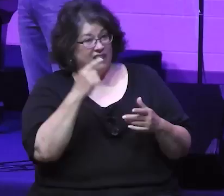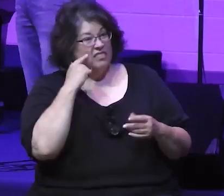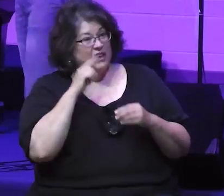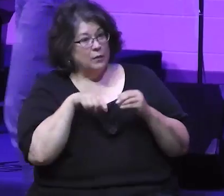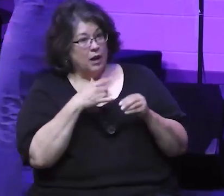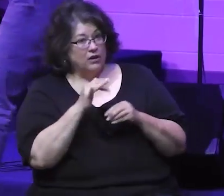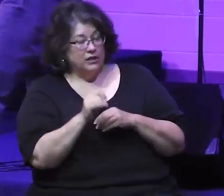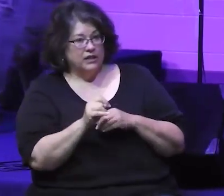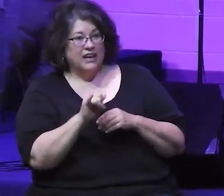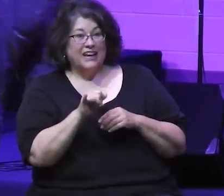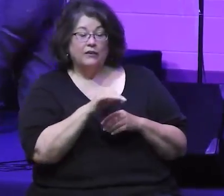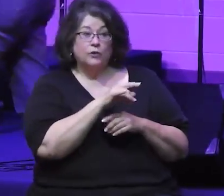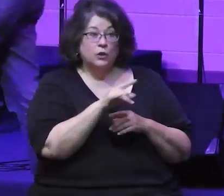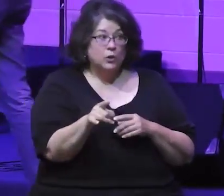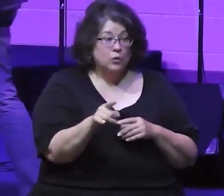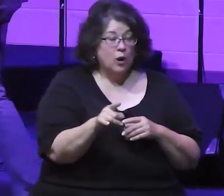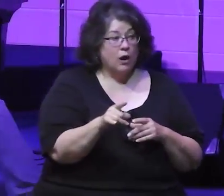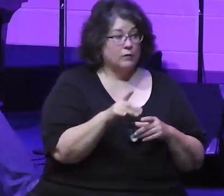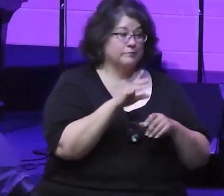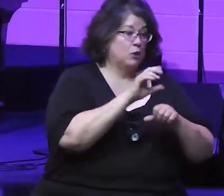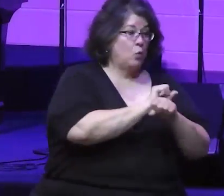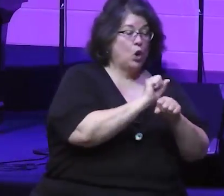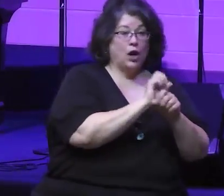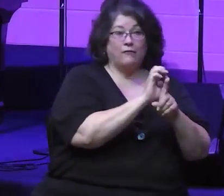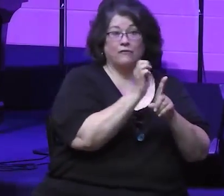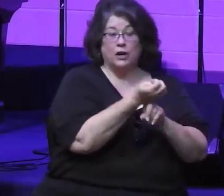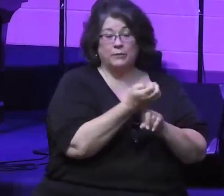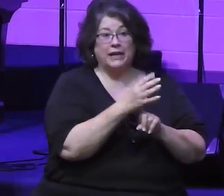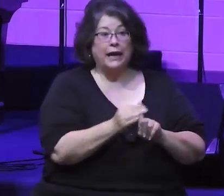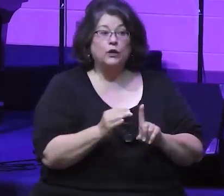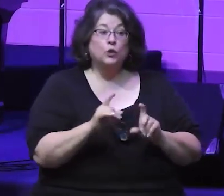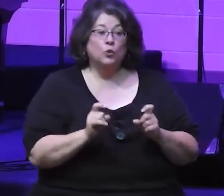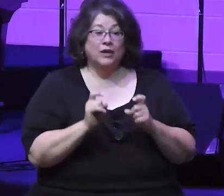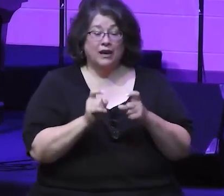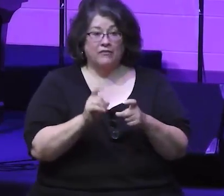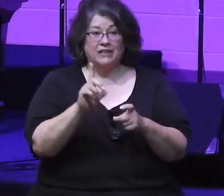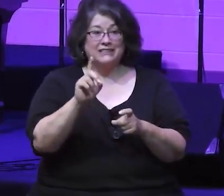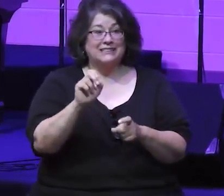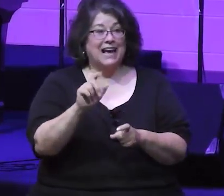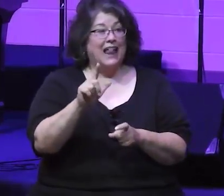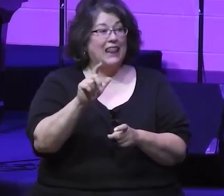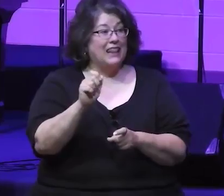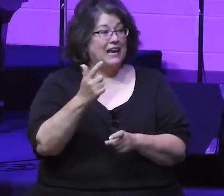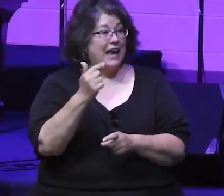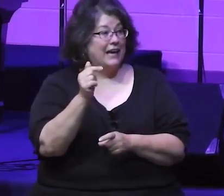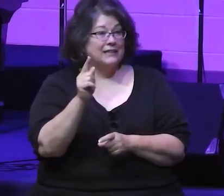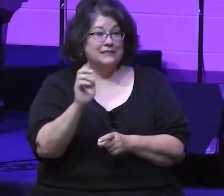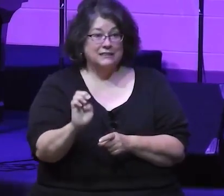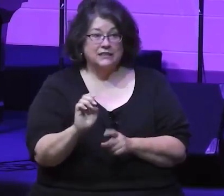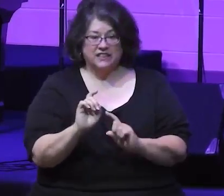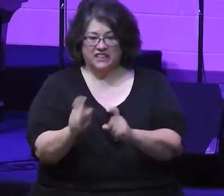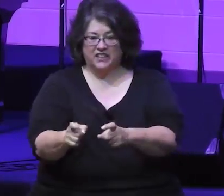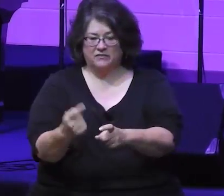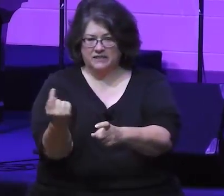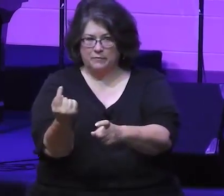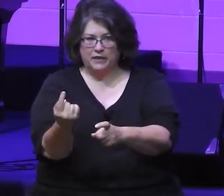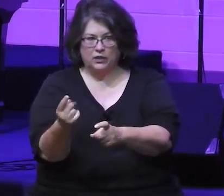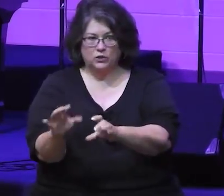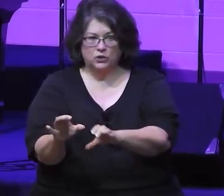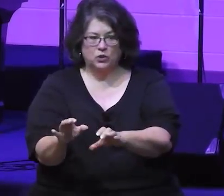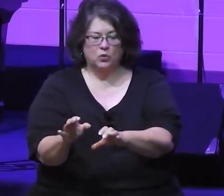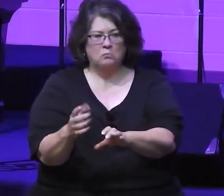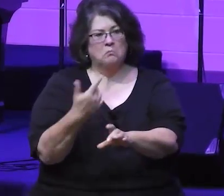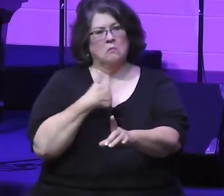happens, whether you are the delegator or you've been delegated to, what that usually means is somebody is passing off things that they